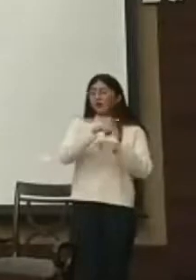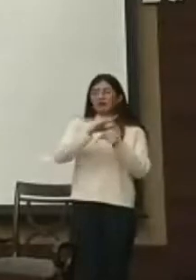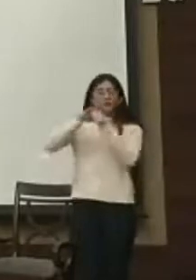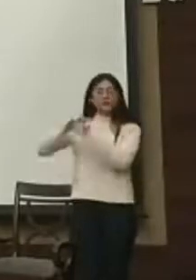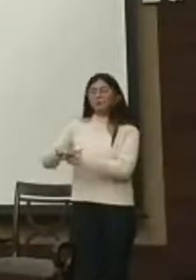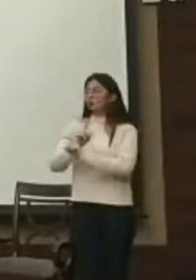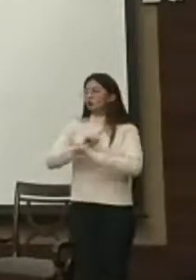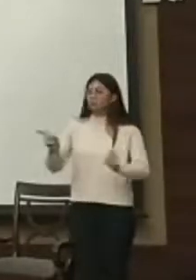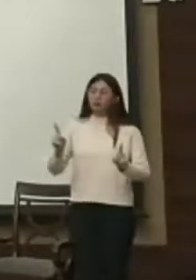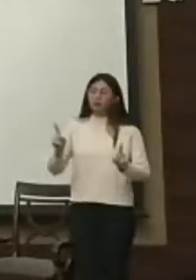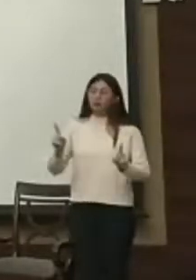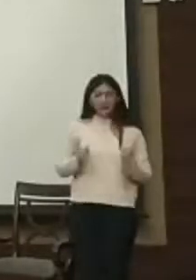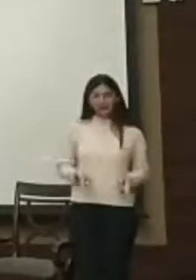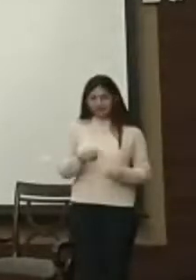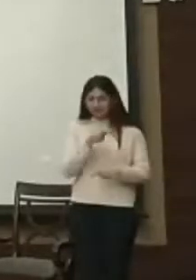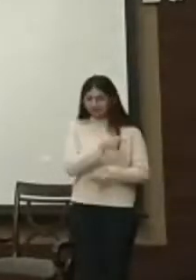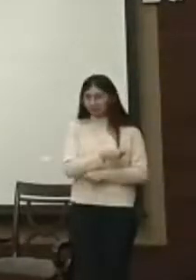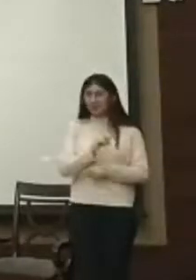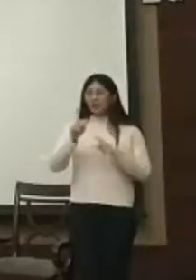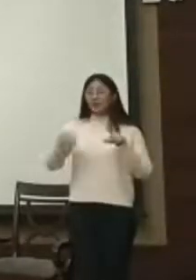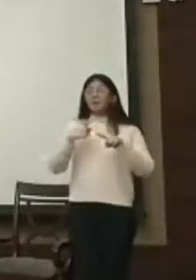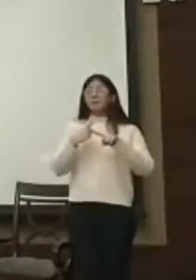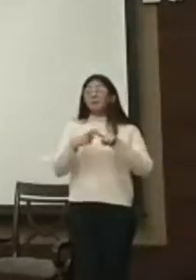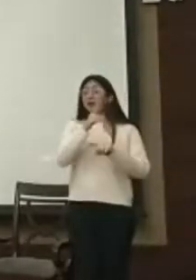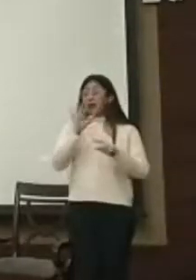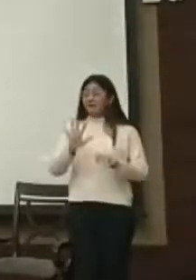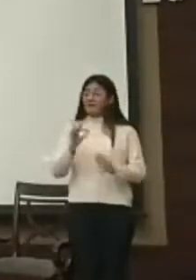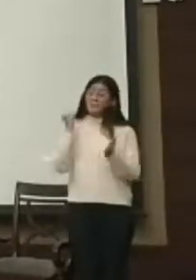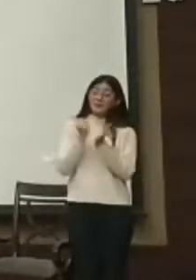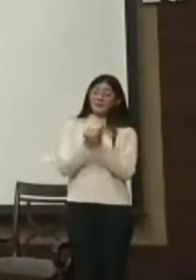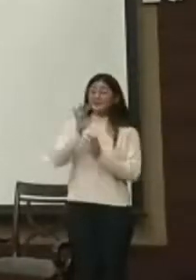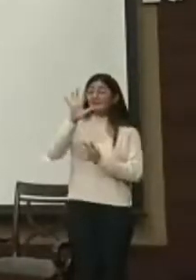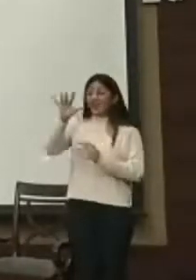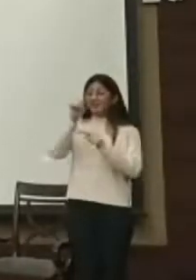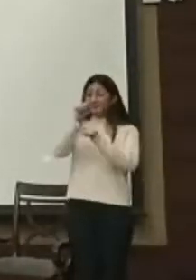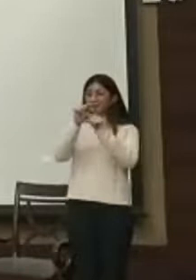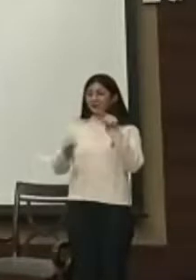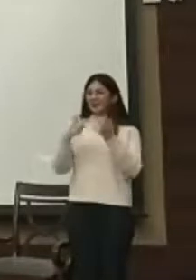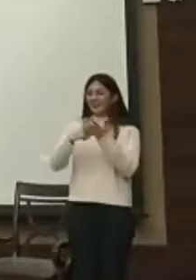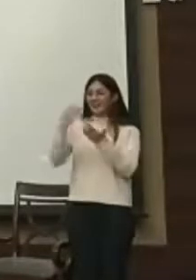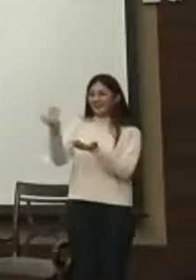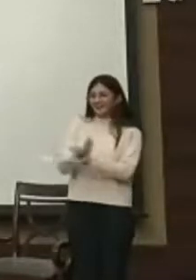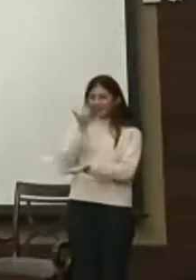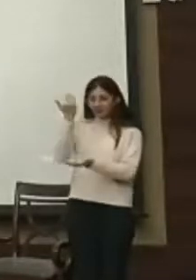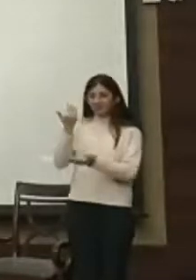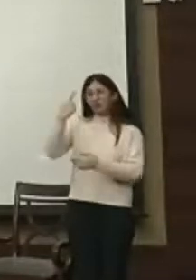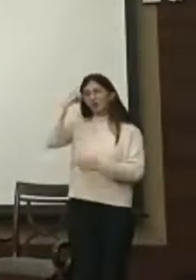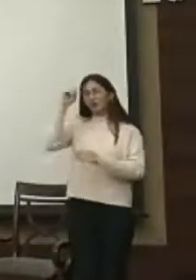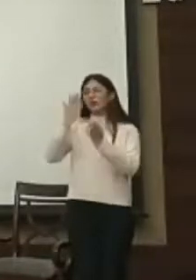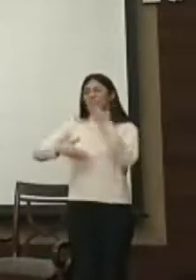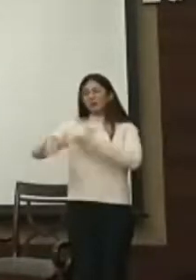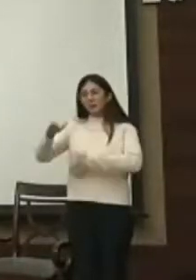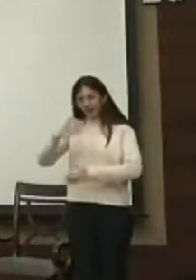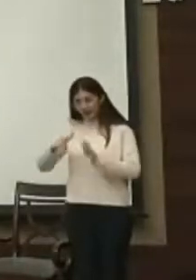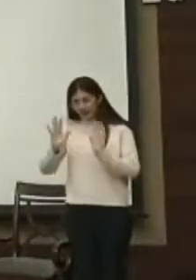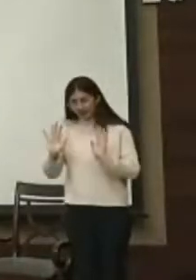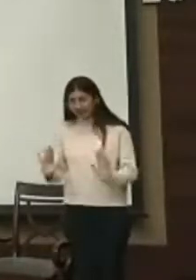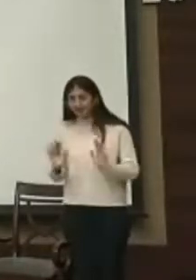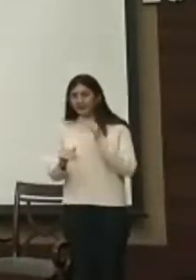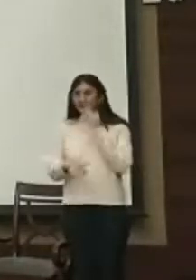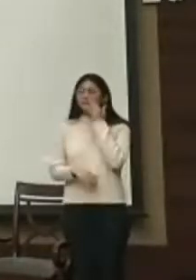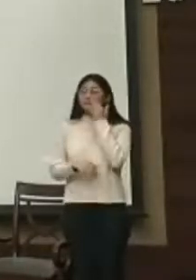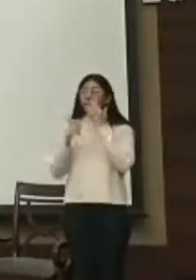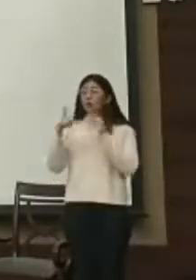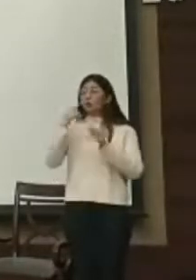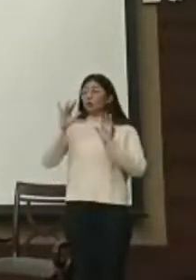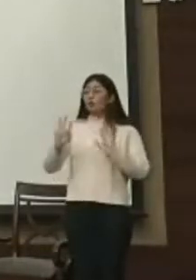Section 32 calls for a mandatory 5% reservation for students with benchmark disabilities, which is in